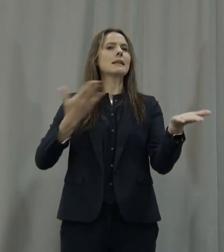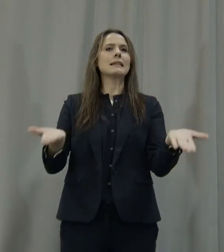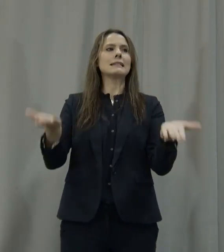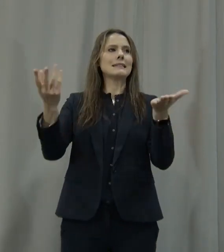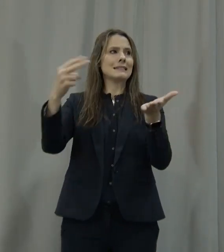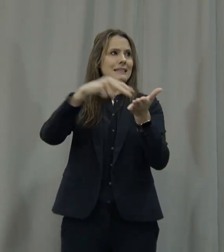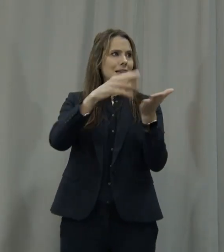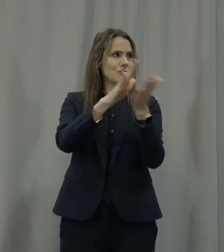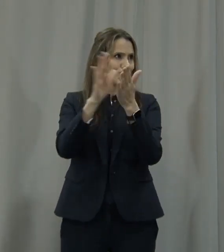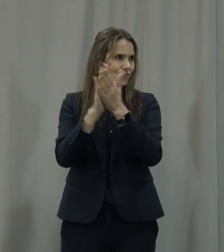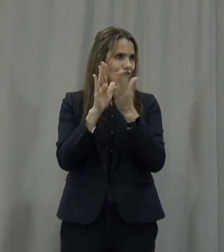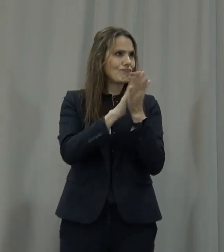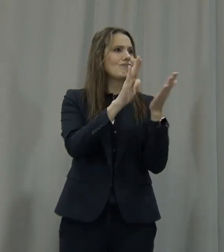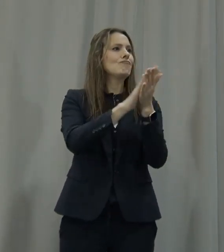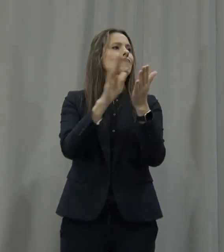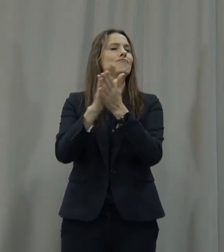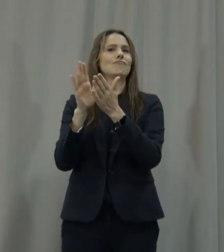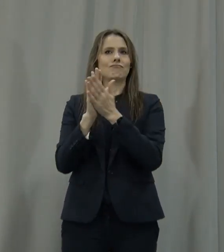hand.